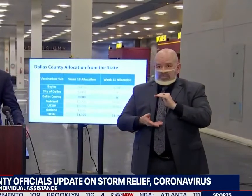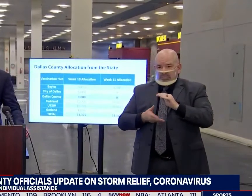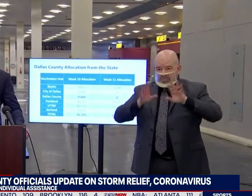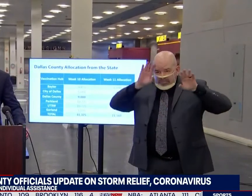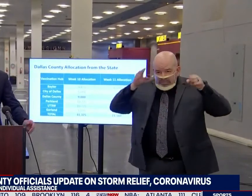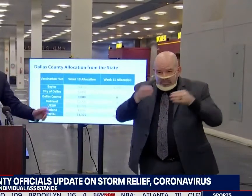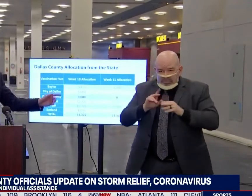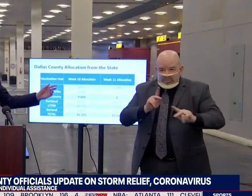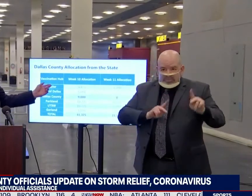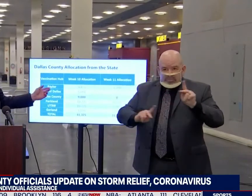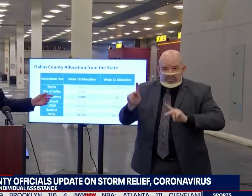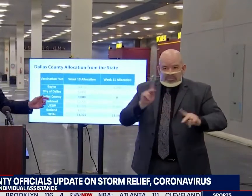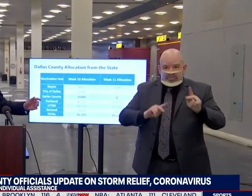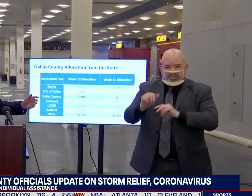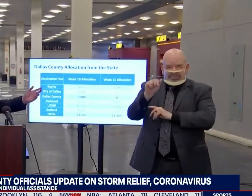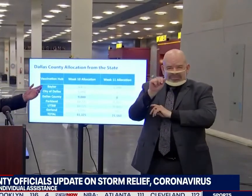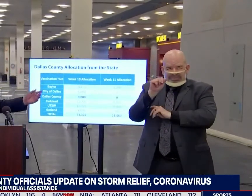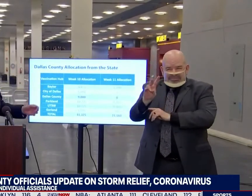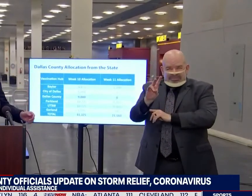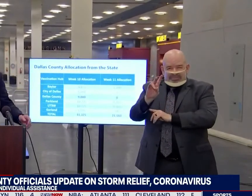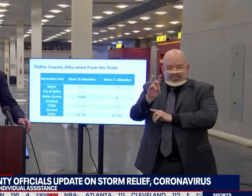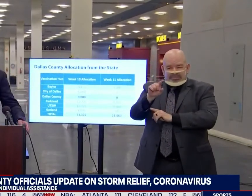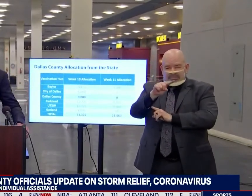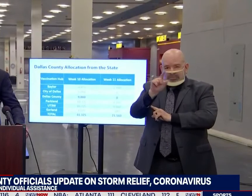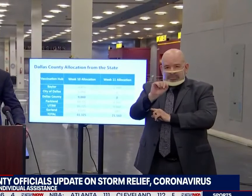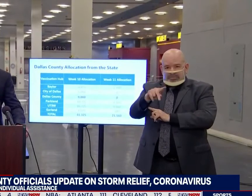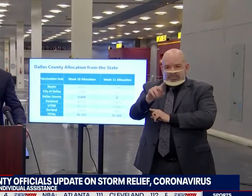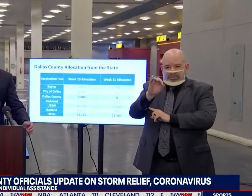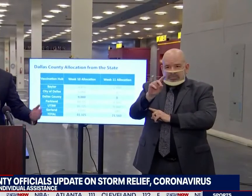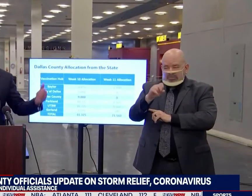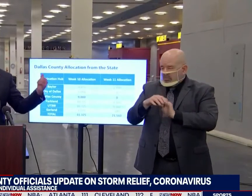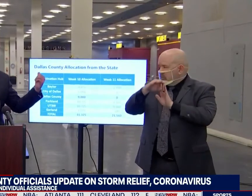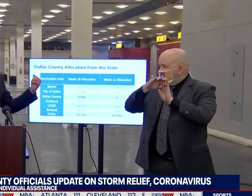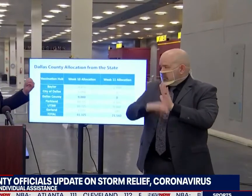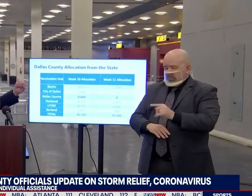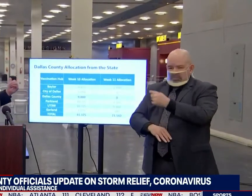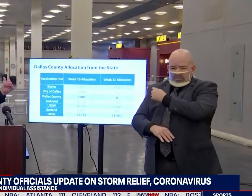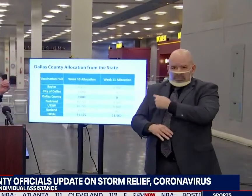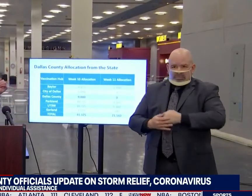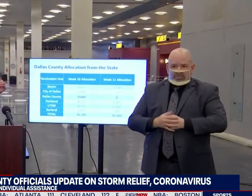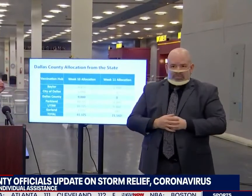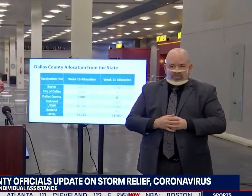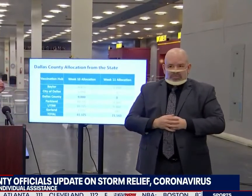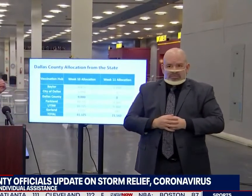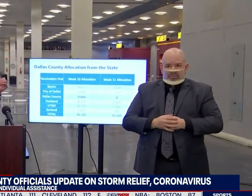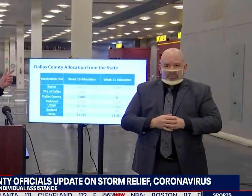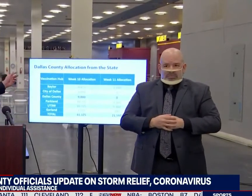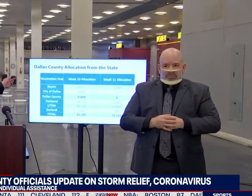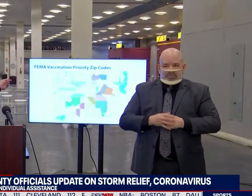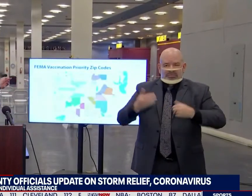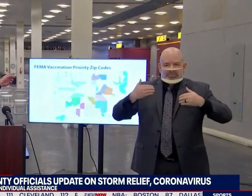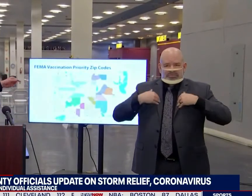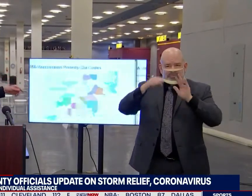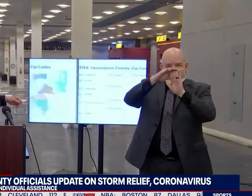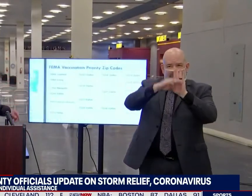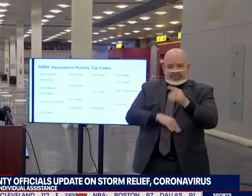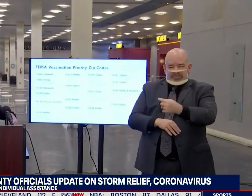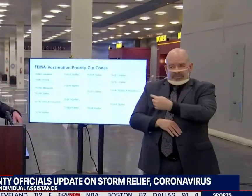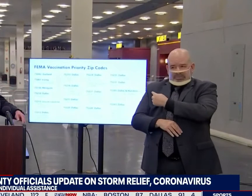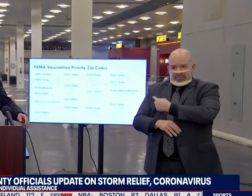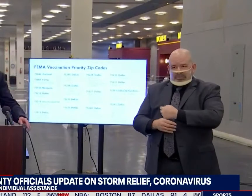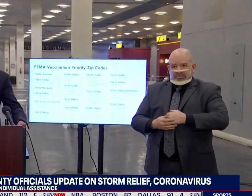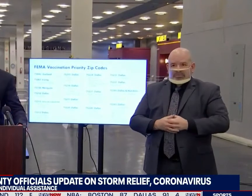17 zip codes. And there may be a um a list up there. I think I'm looking at what they're putting behind me. This is